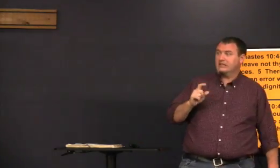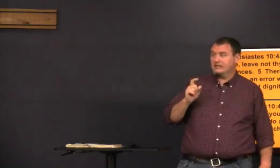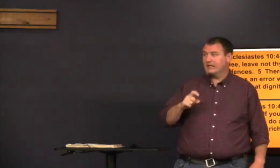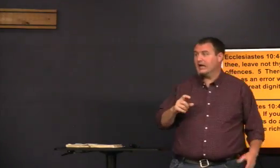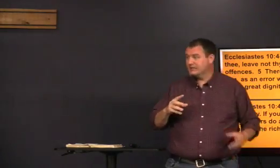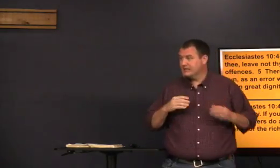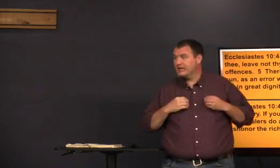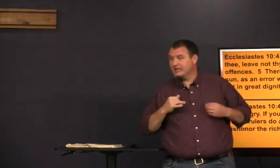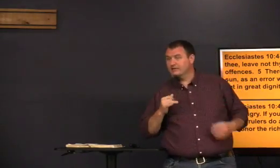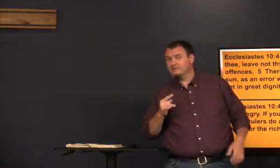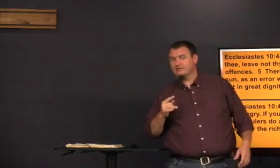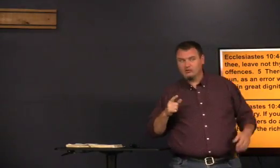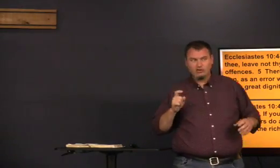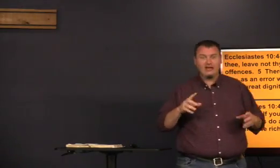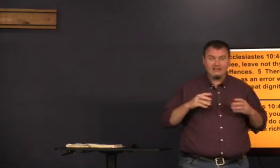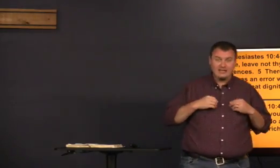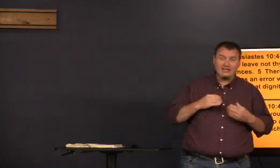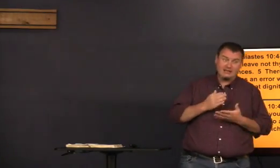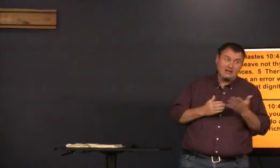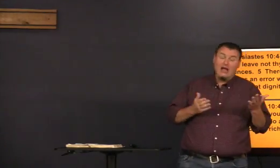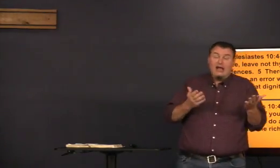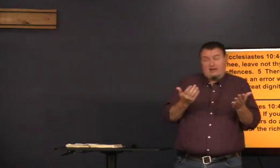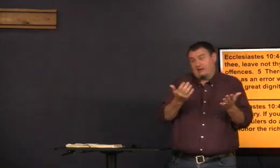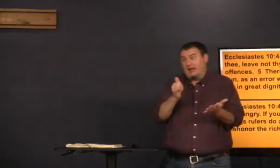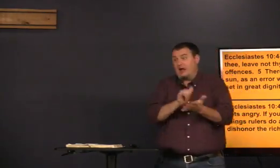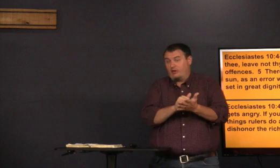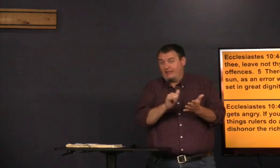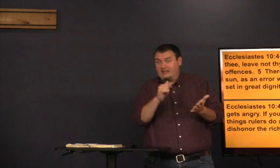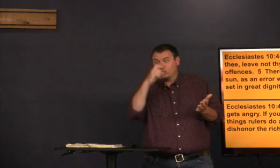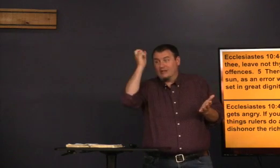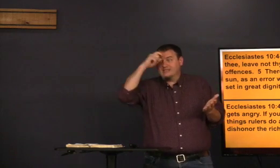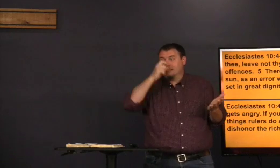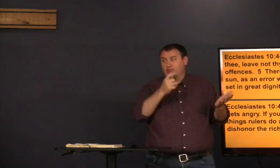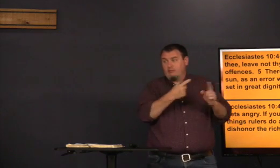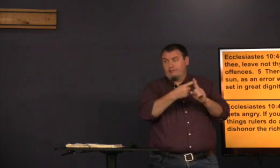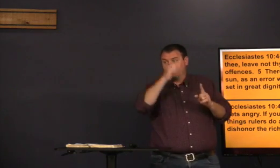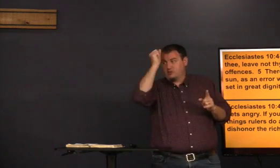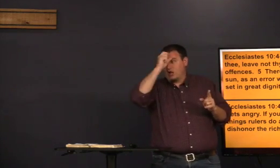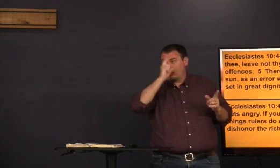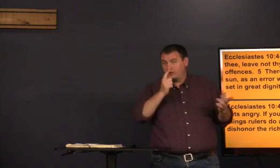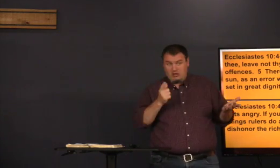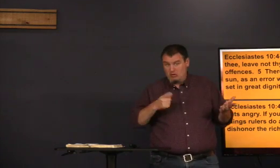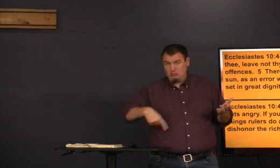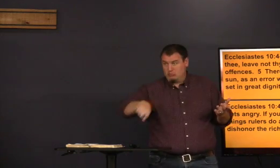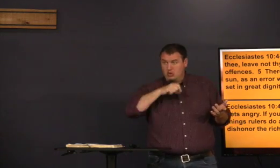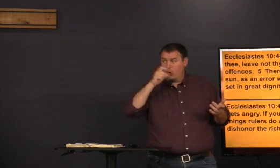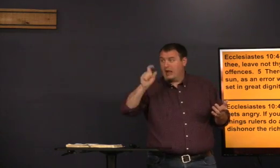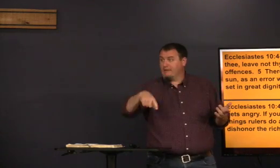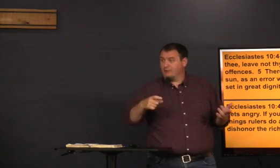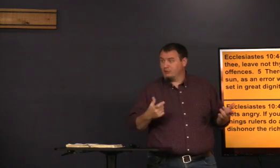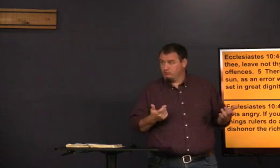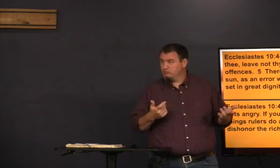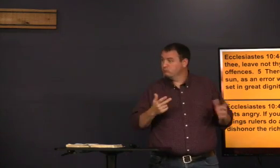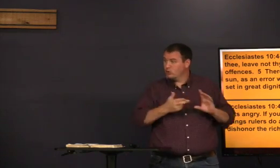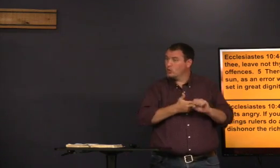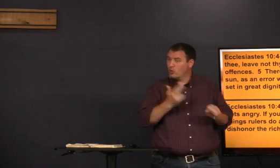you gotta take it. You gotta take it. Now, that's wisdom from Solomon. You don't have to. You can